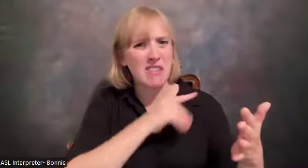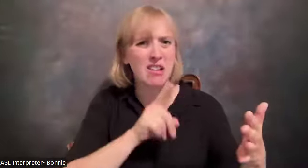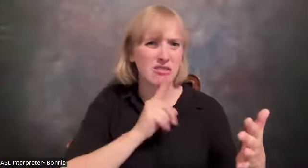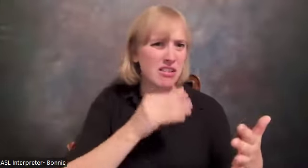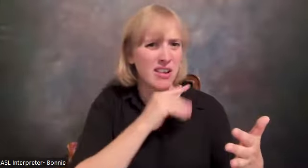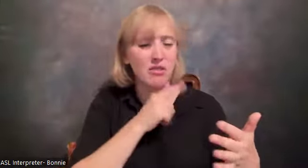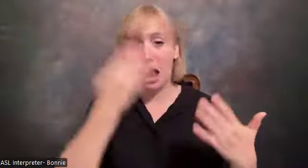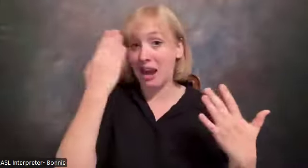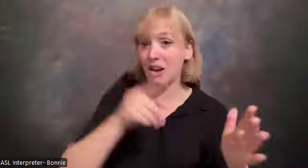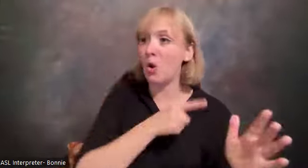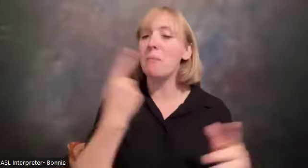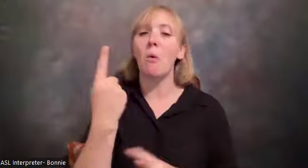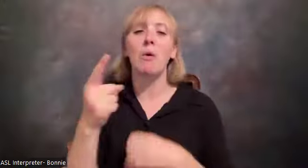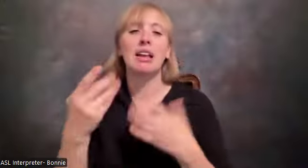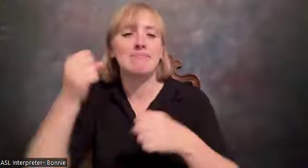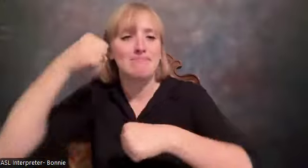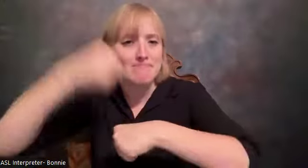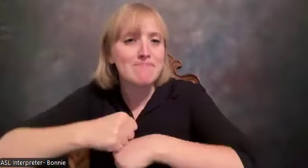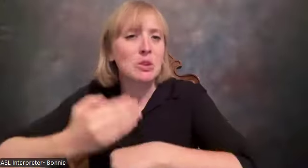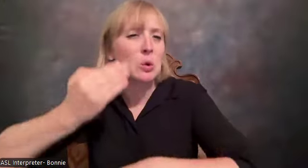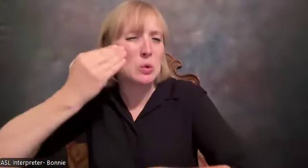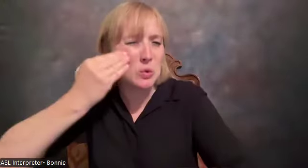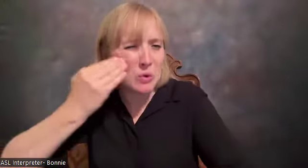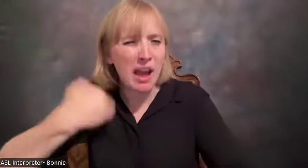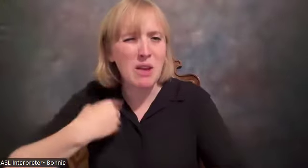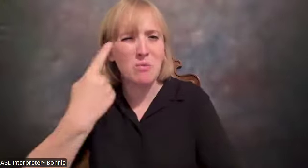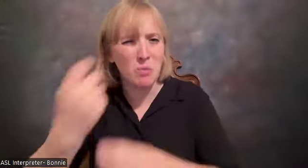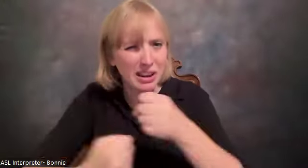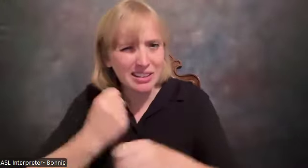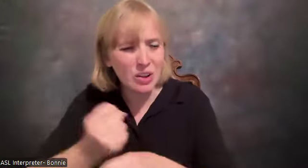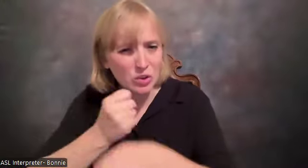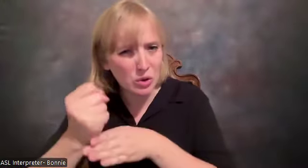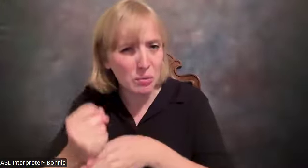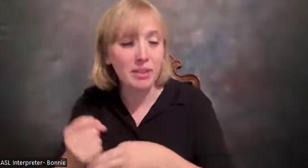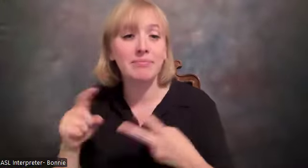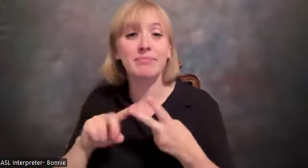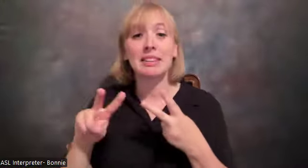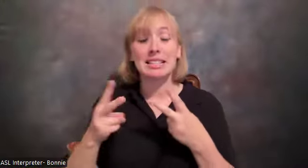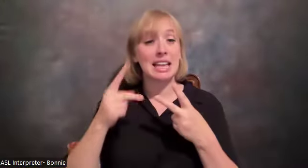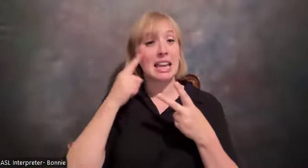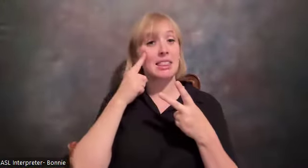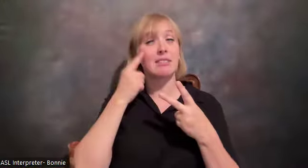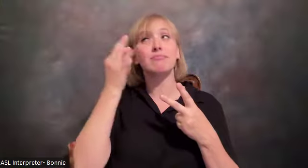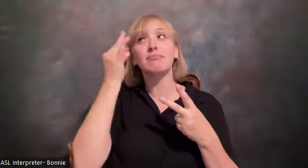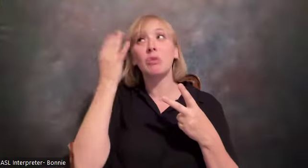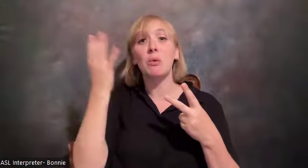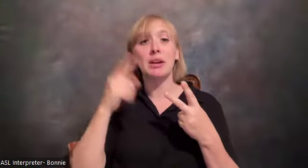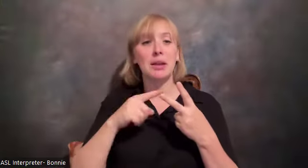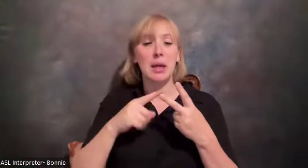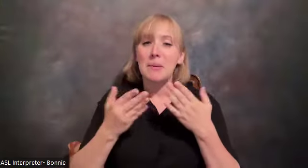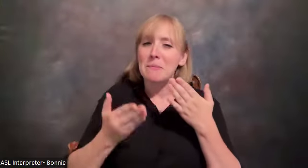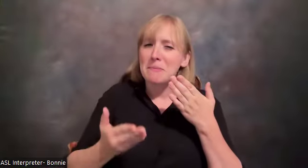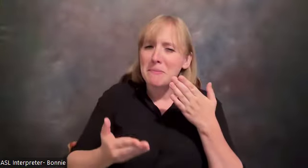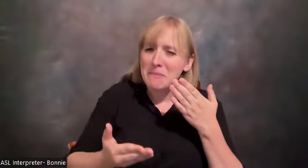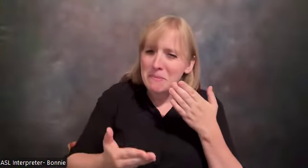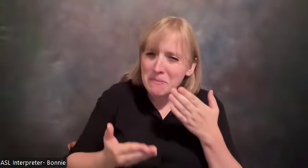Right. But that was so important that I knew I had 1 year. And the other thing that I remember thinking is maybe, just